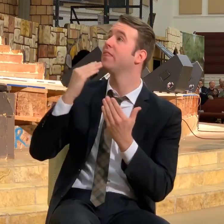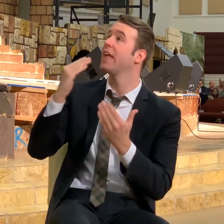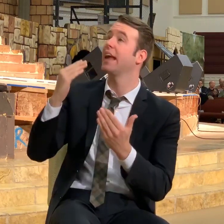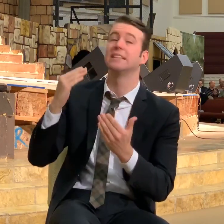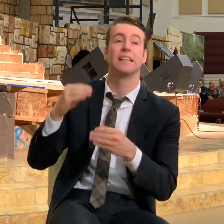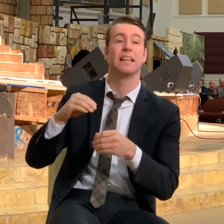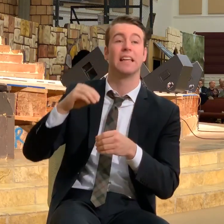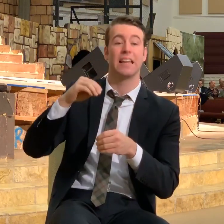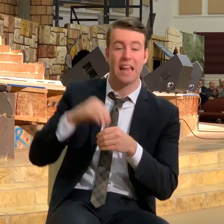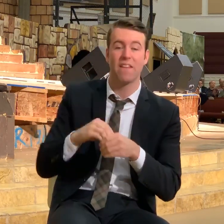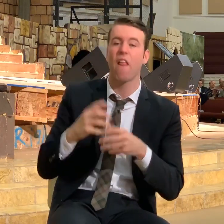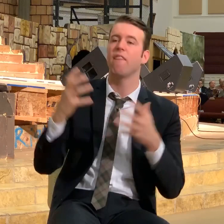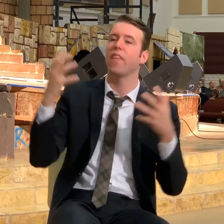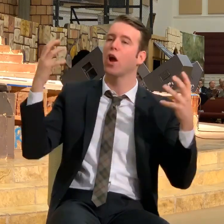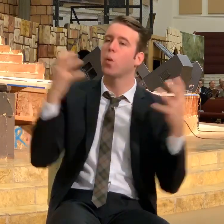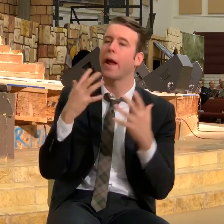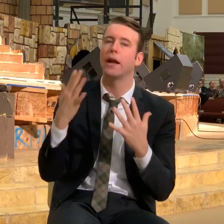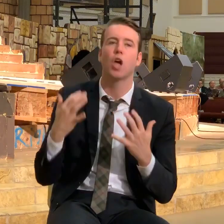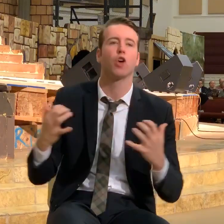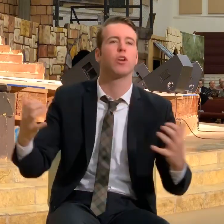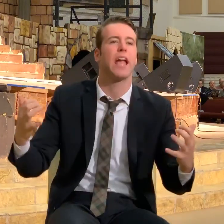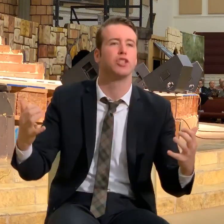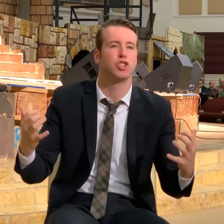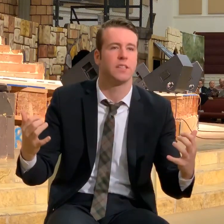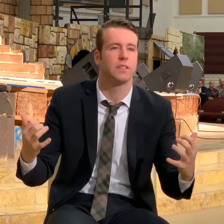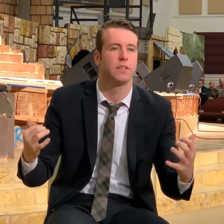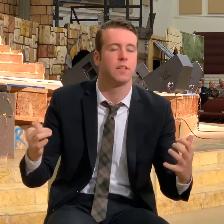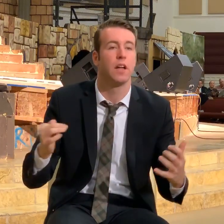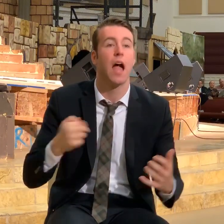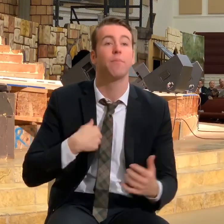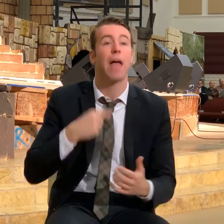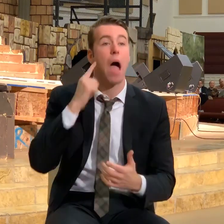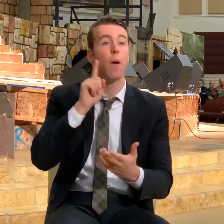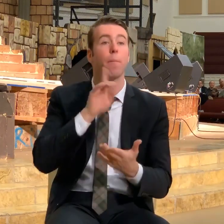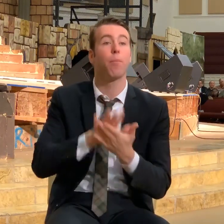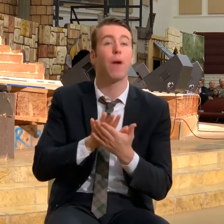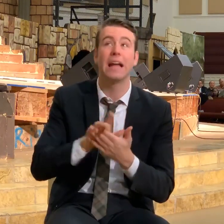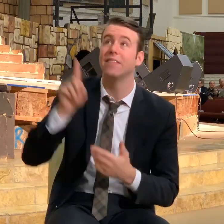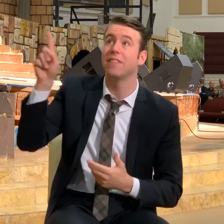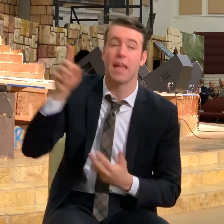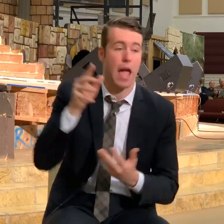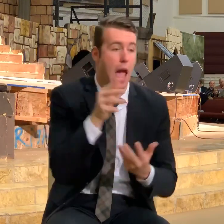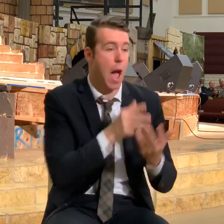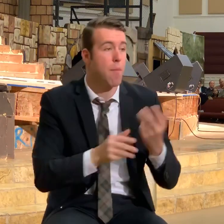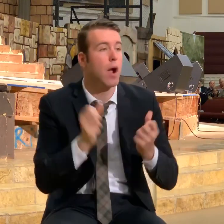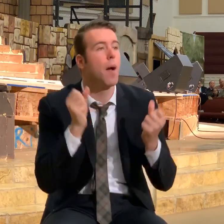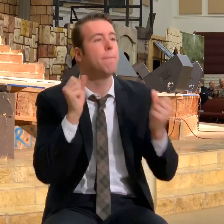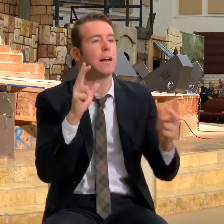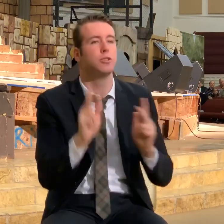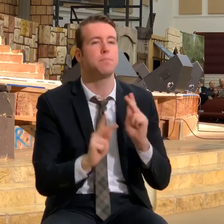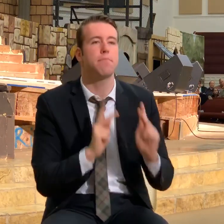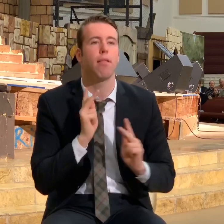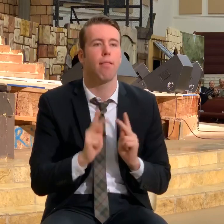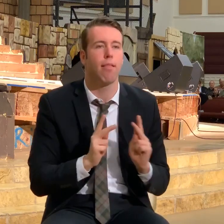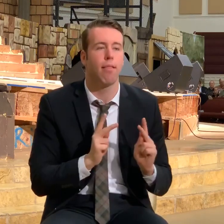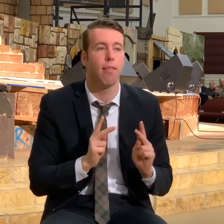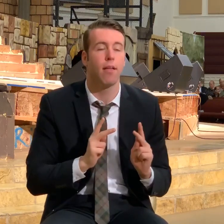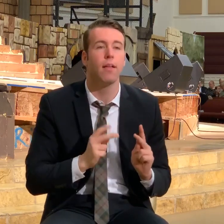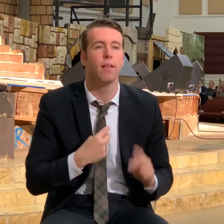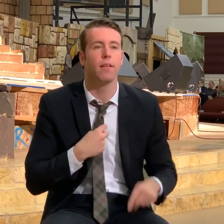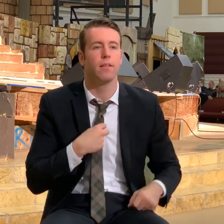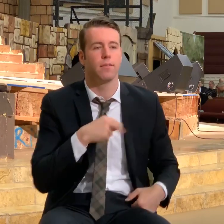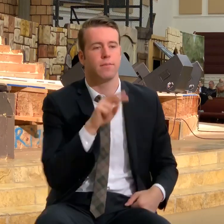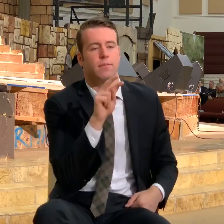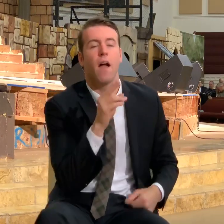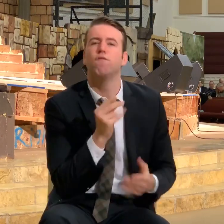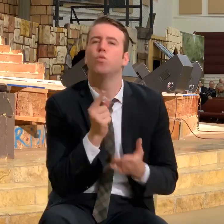great congregation. I will praise thee among much people. I was reading that a